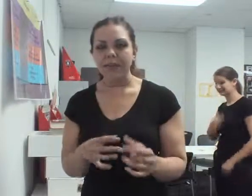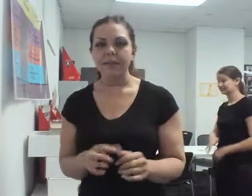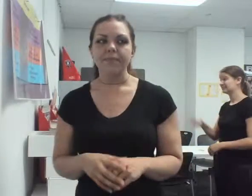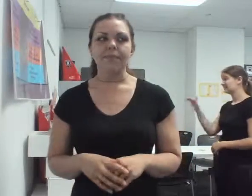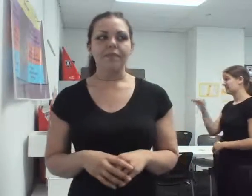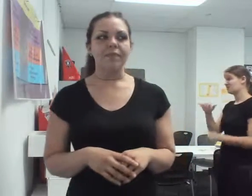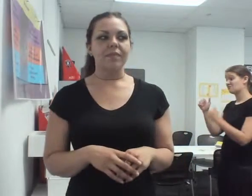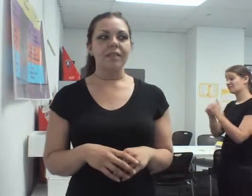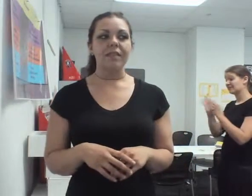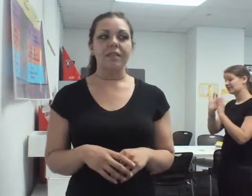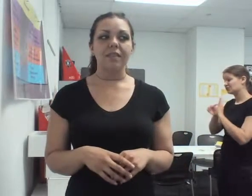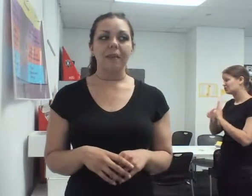it's really hard not to.